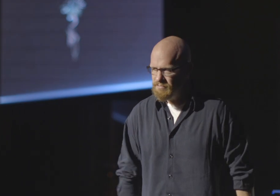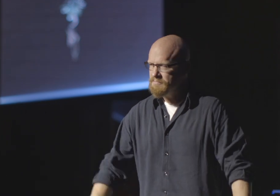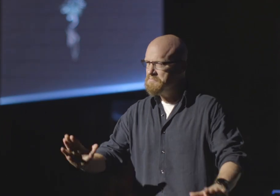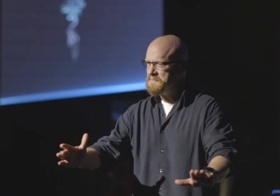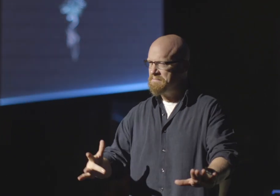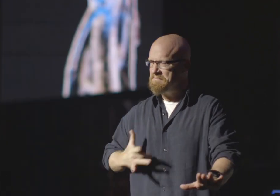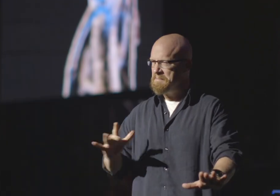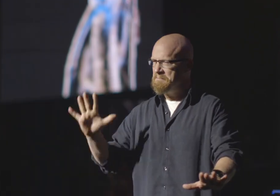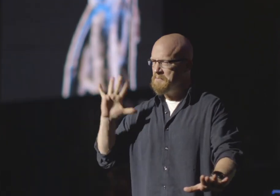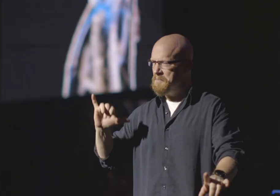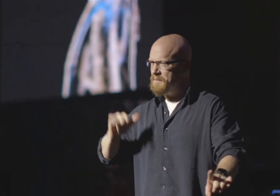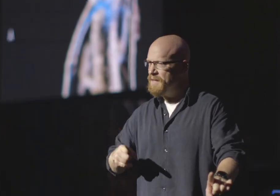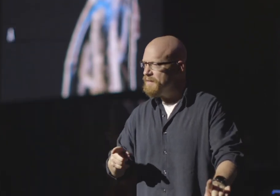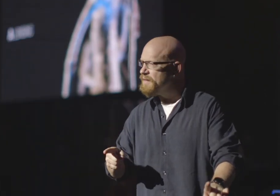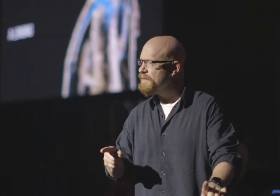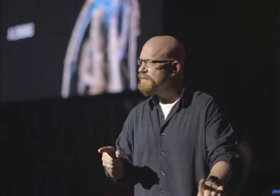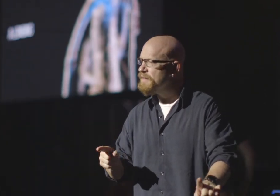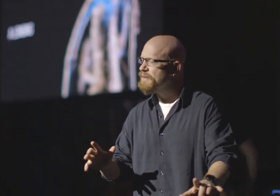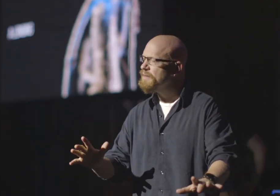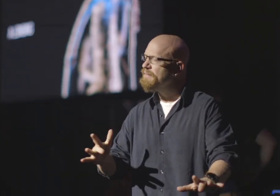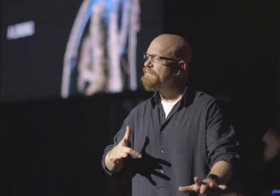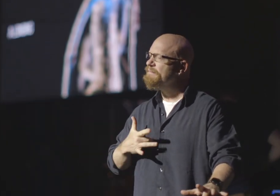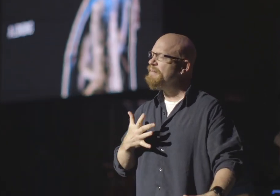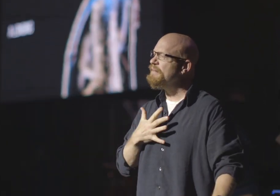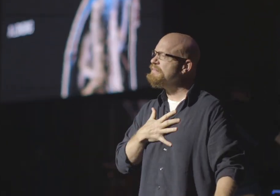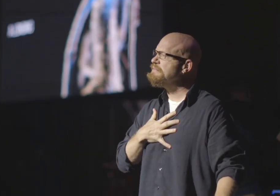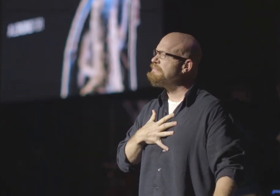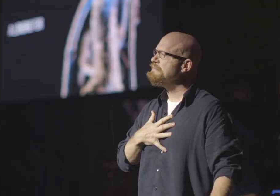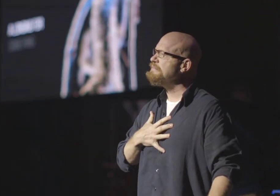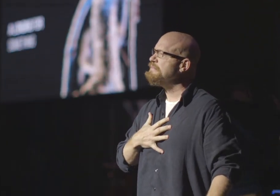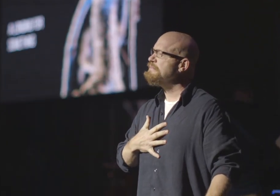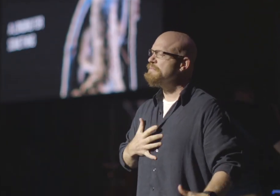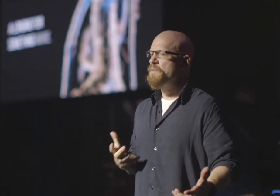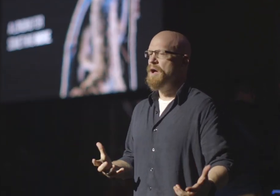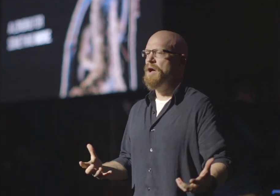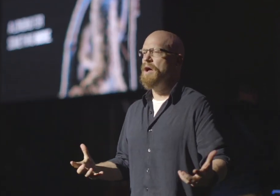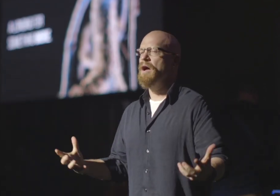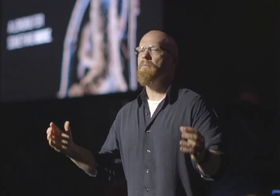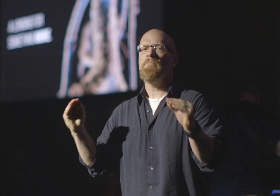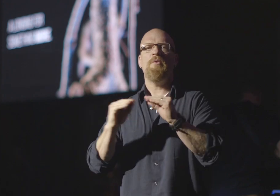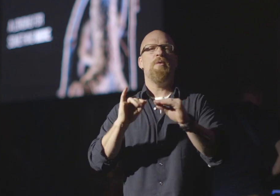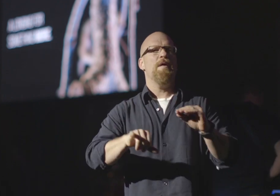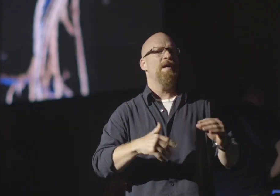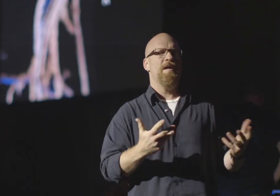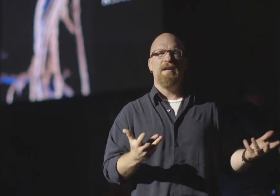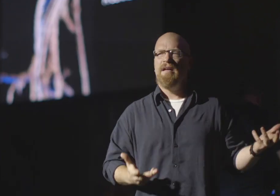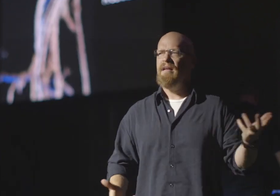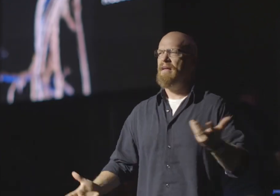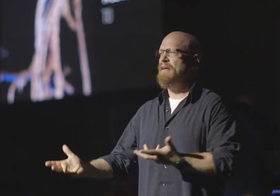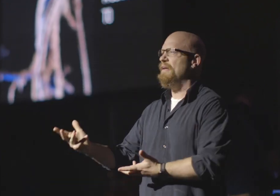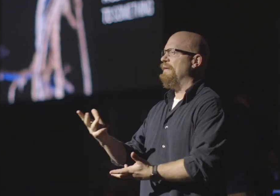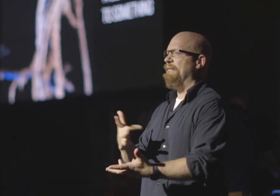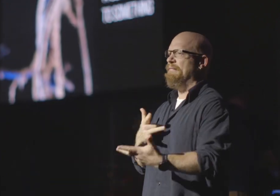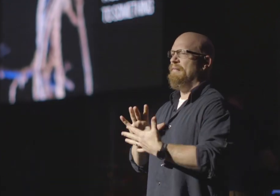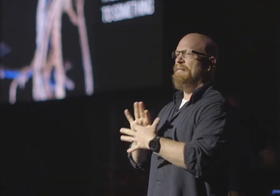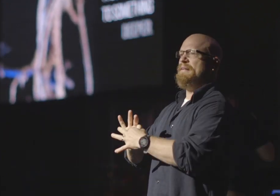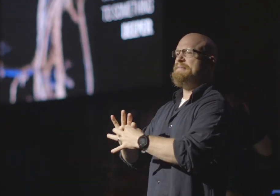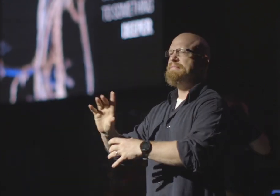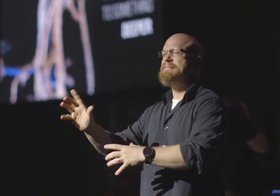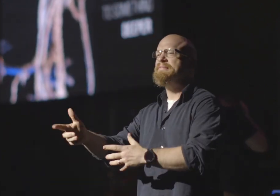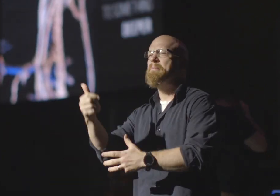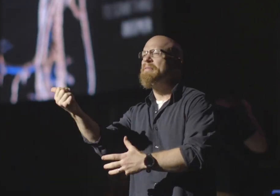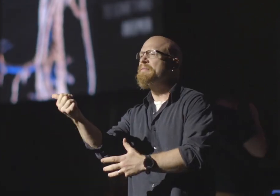Felt it? A longing for something more. A connection to